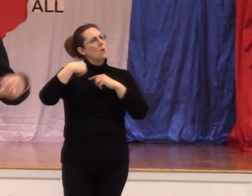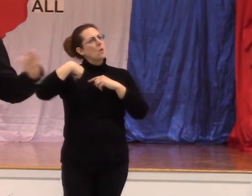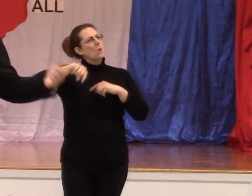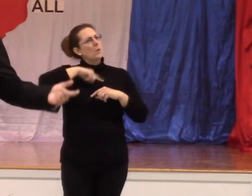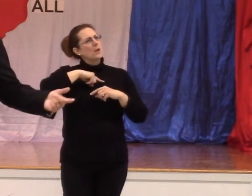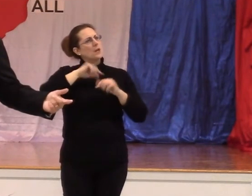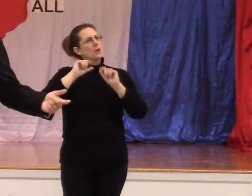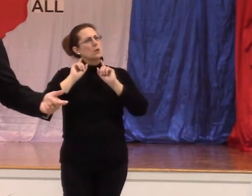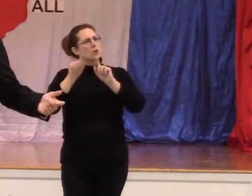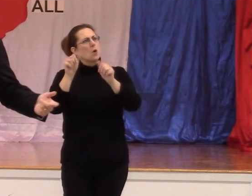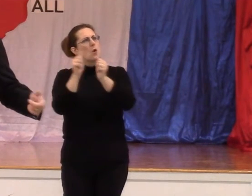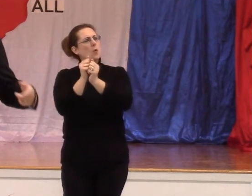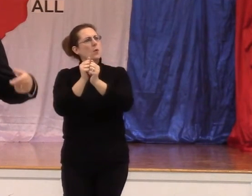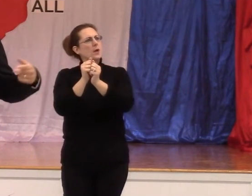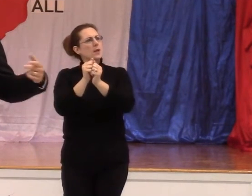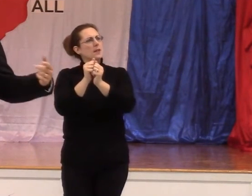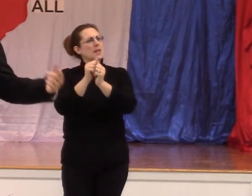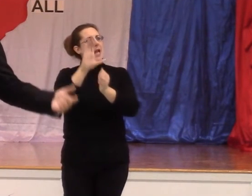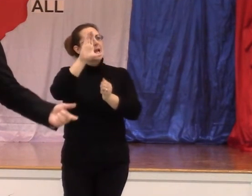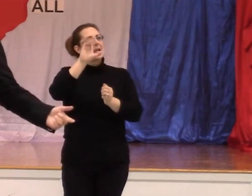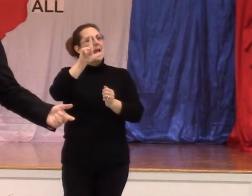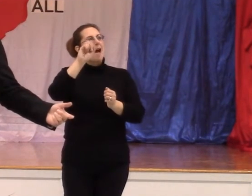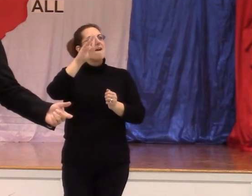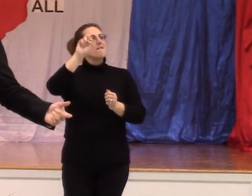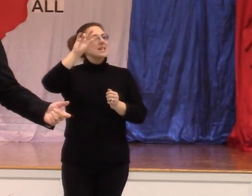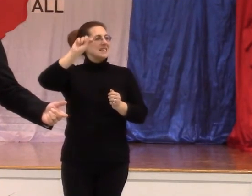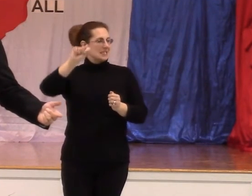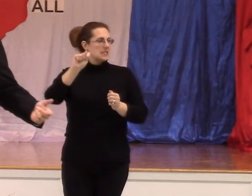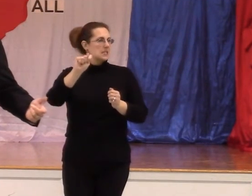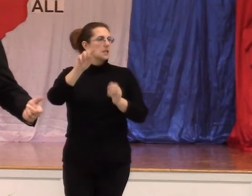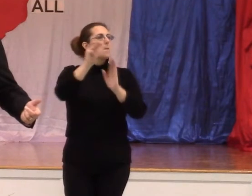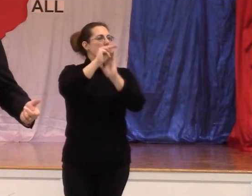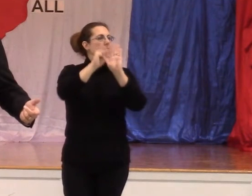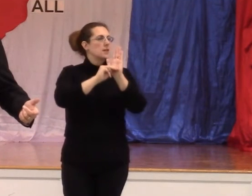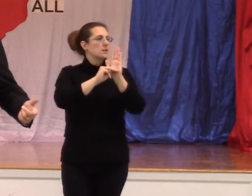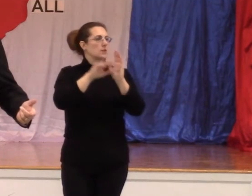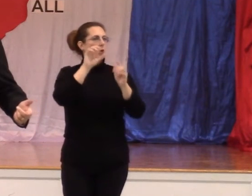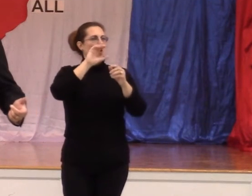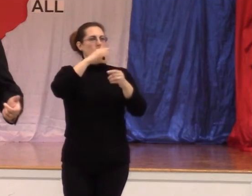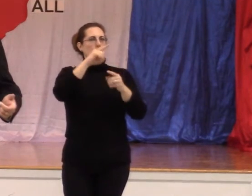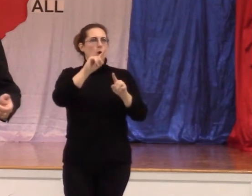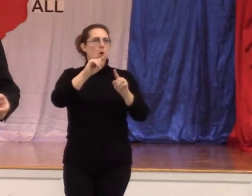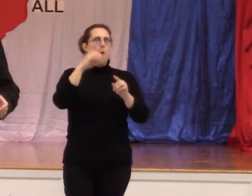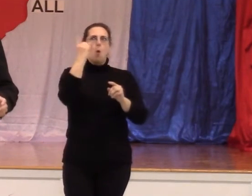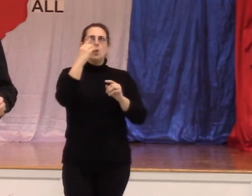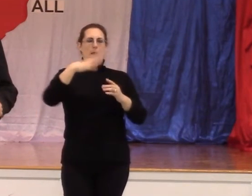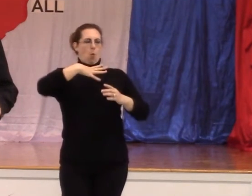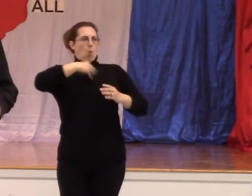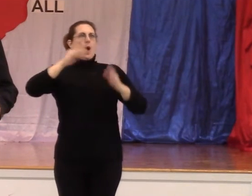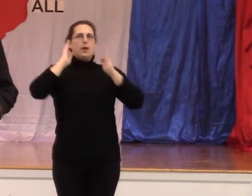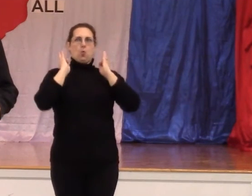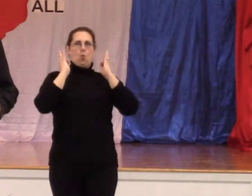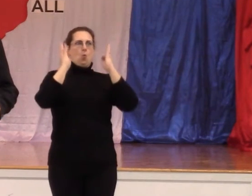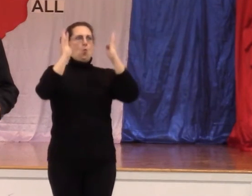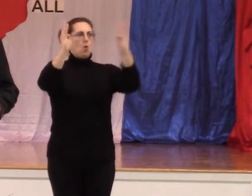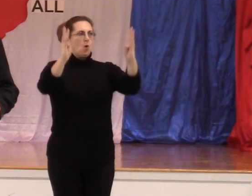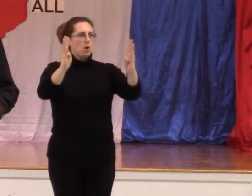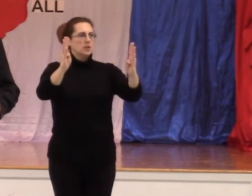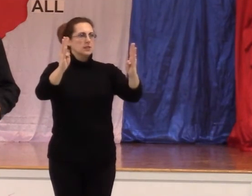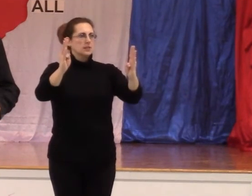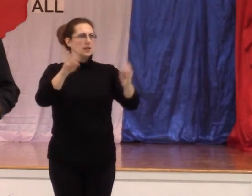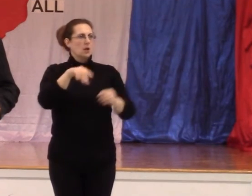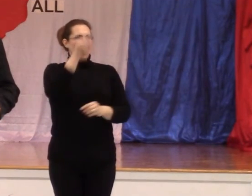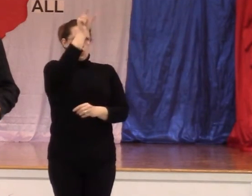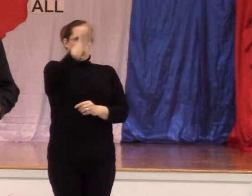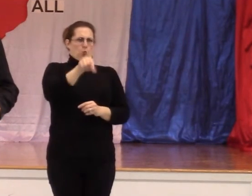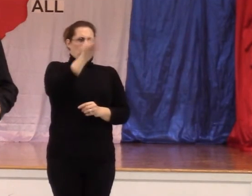the Calvinists? Why didn't we, you know, go bare white-walled with, you know, bare crosses, if you have a cross at all?